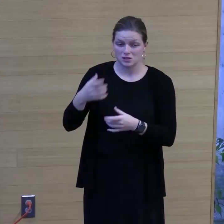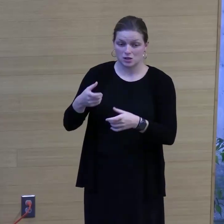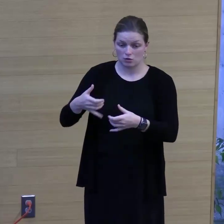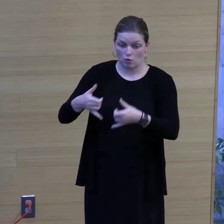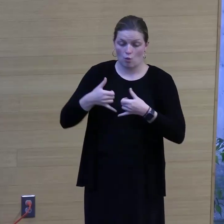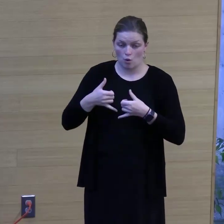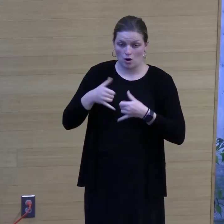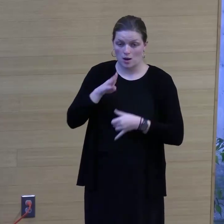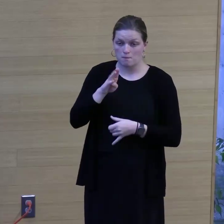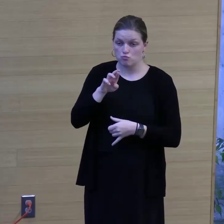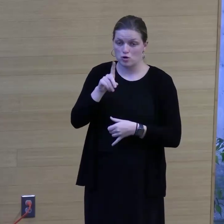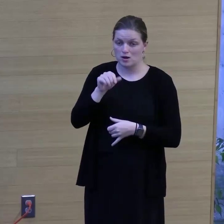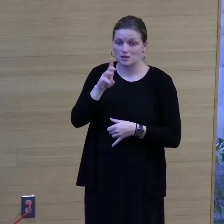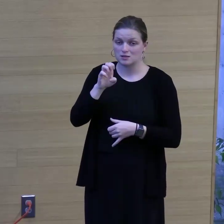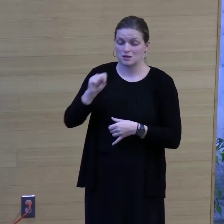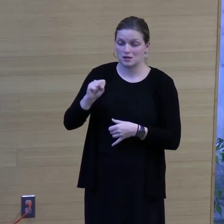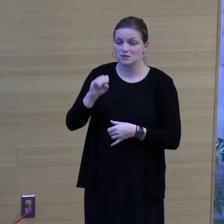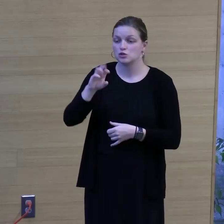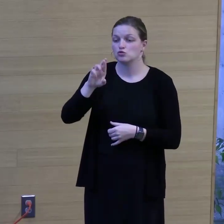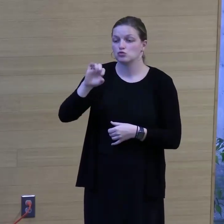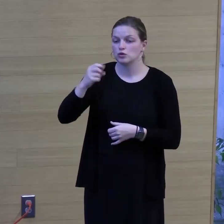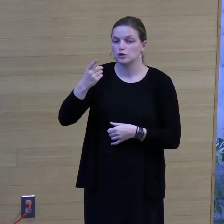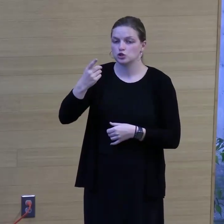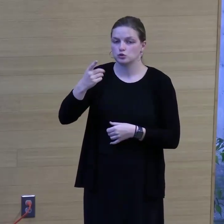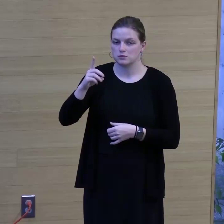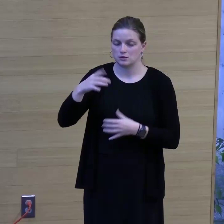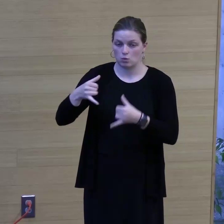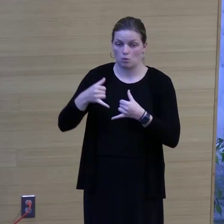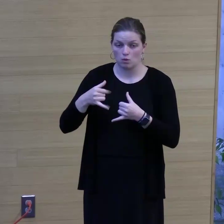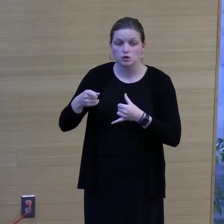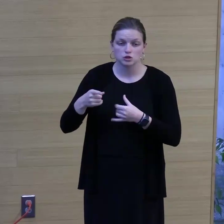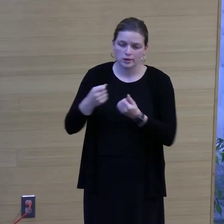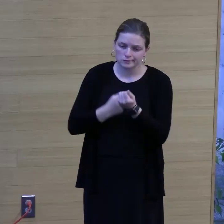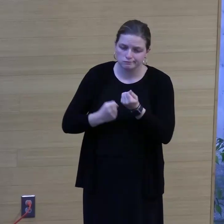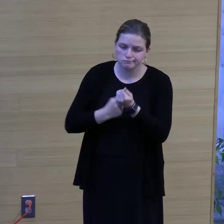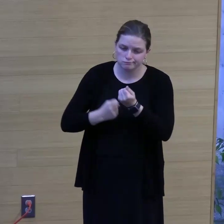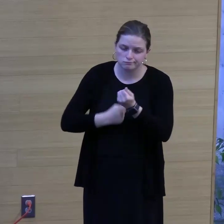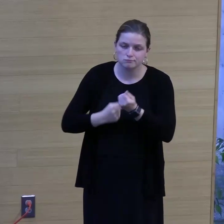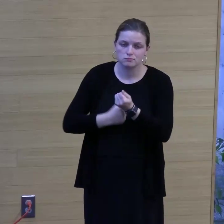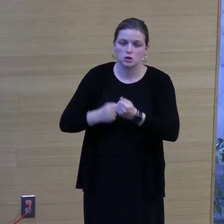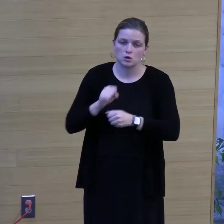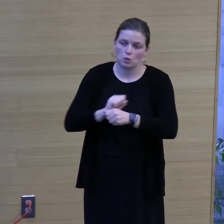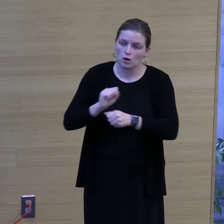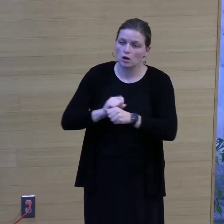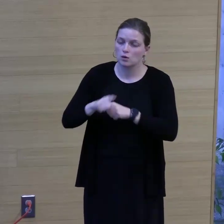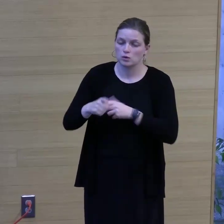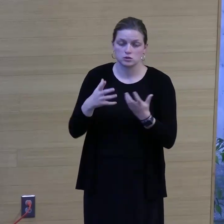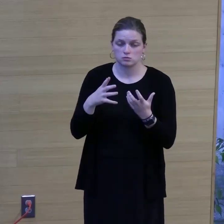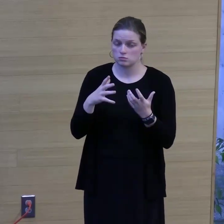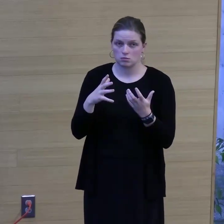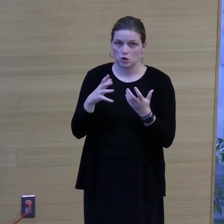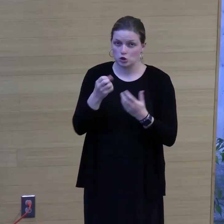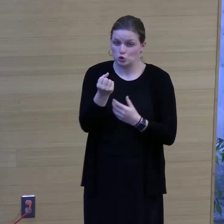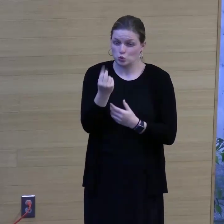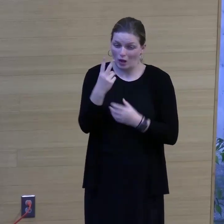Brandeis University's Richmond Distinguished Fellowship. She has stewarded a campaign that has resulted in unprecedented